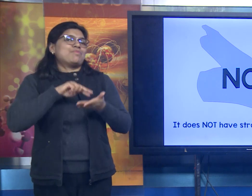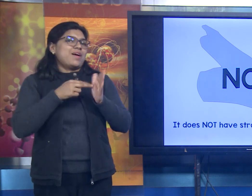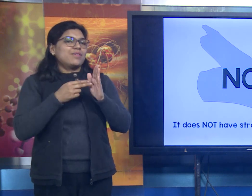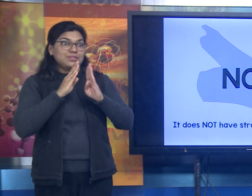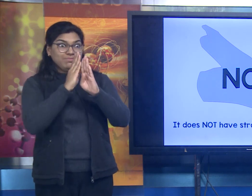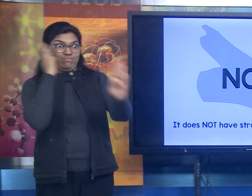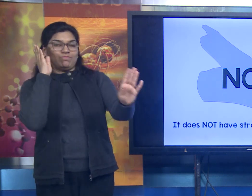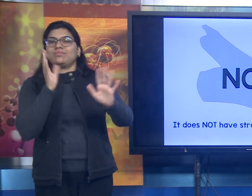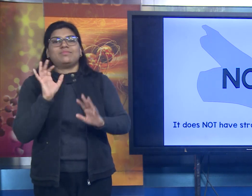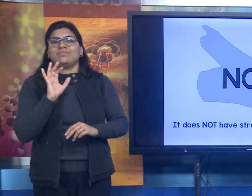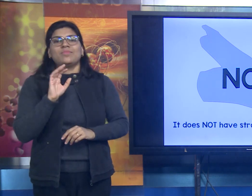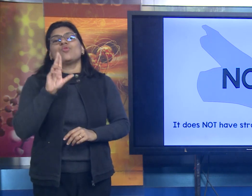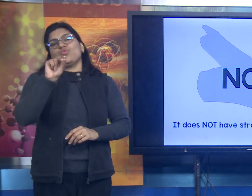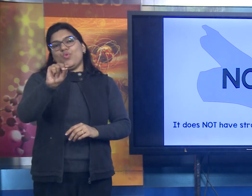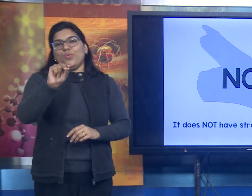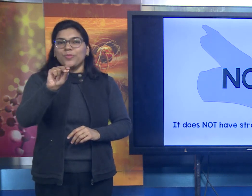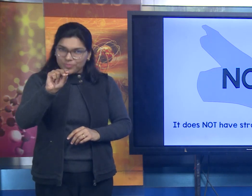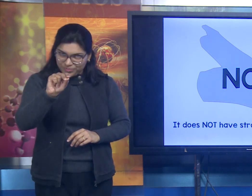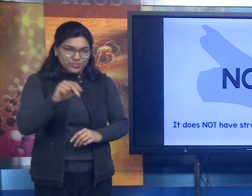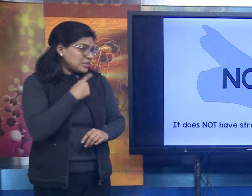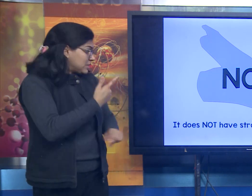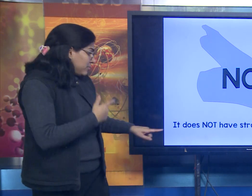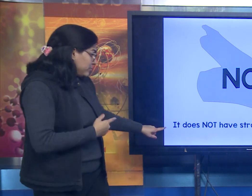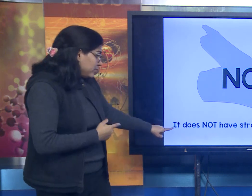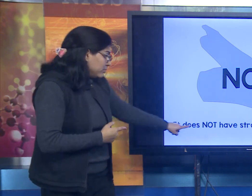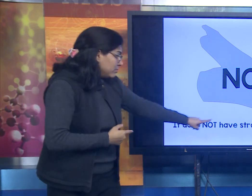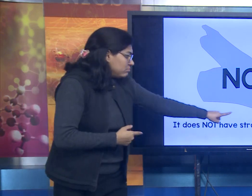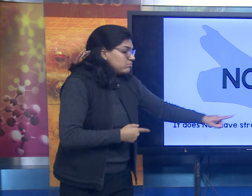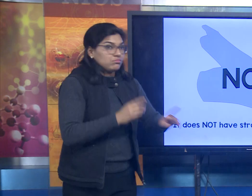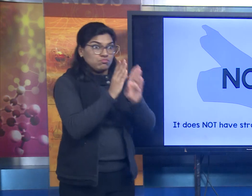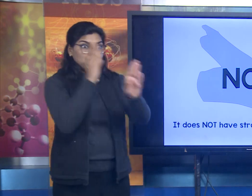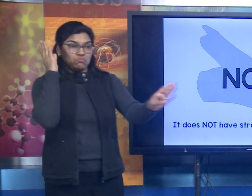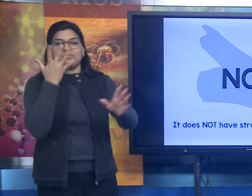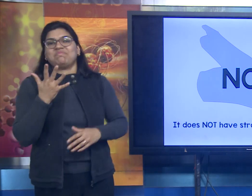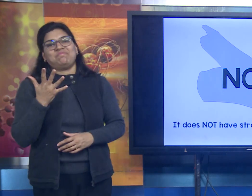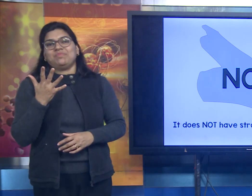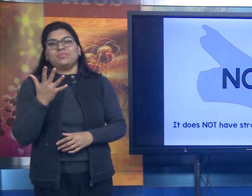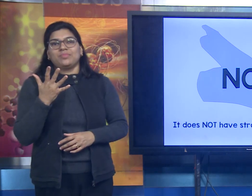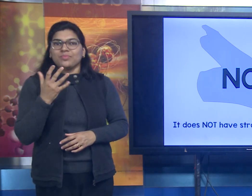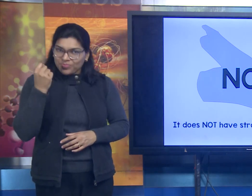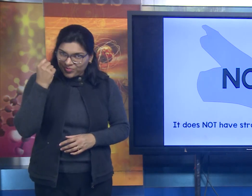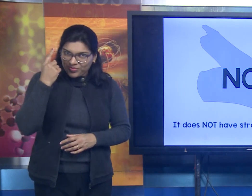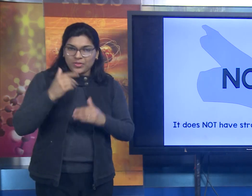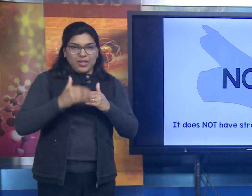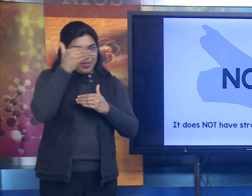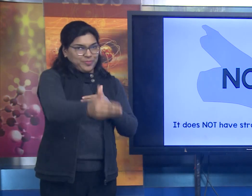you made anything randomly with the help of pencil. So because it does not have a straight line, straight